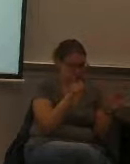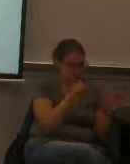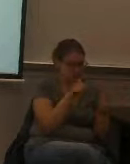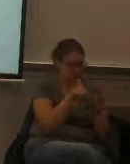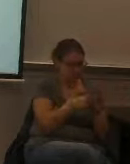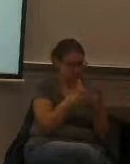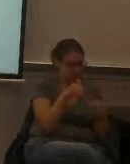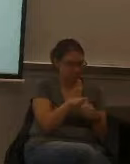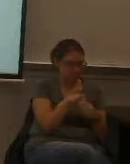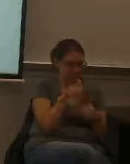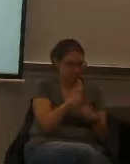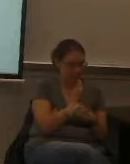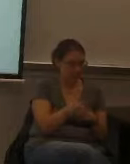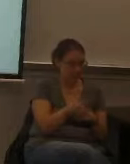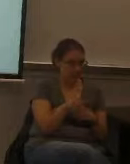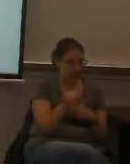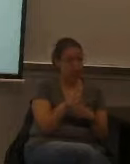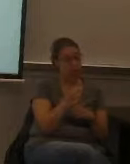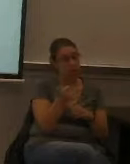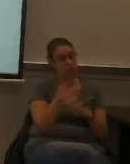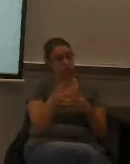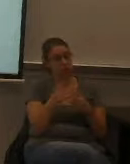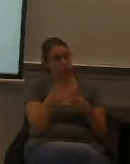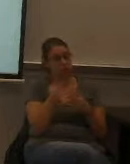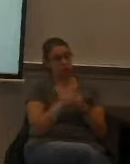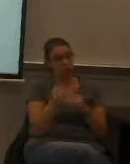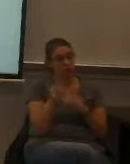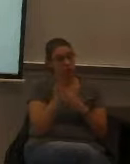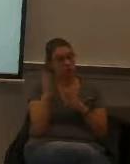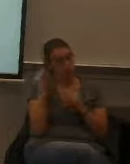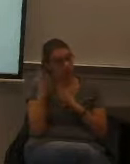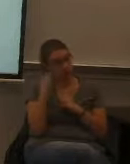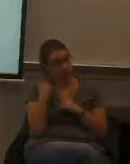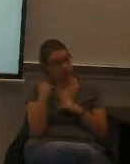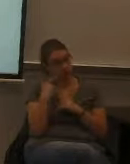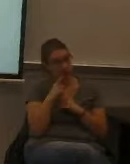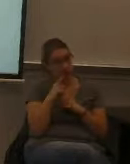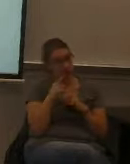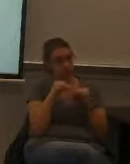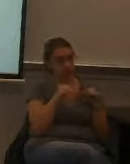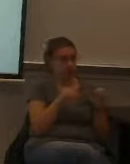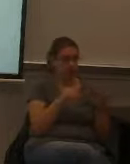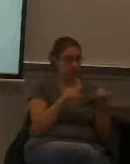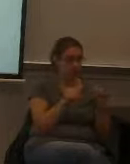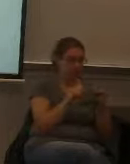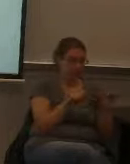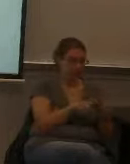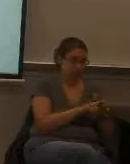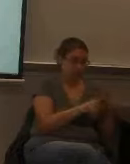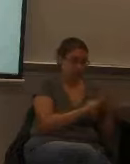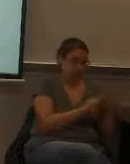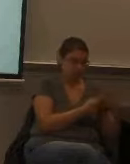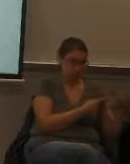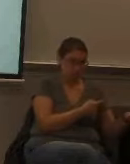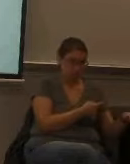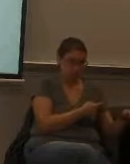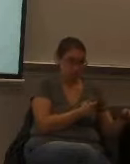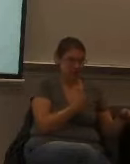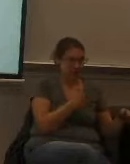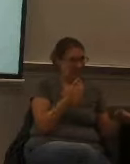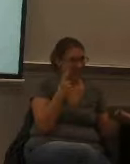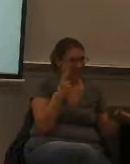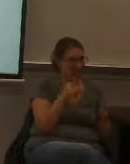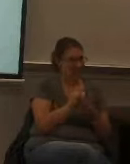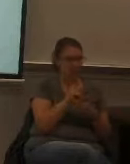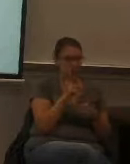that. The alternative, which some professors take, is to put the ecosystems at the beginning, and I believe that's